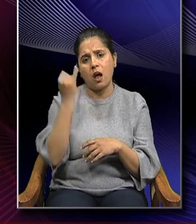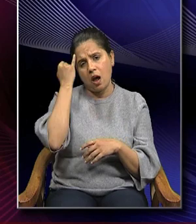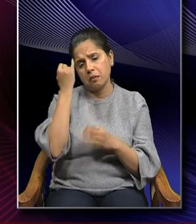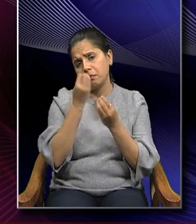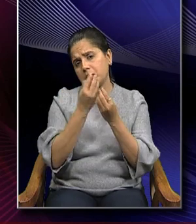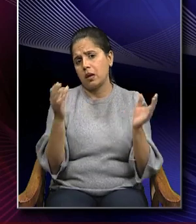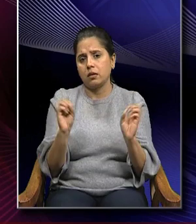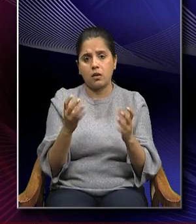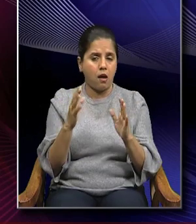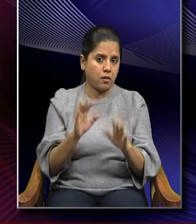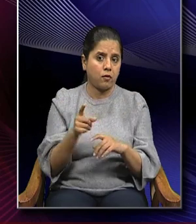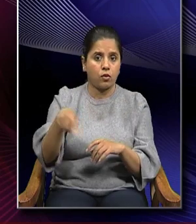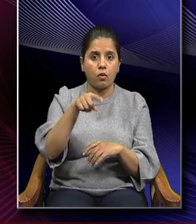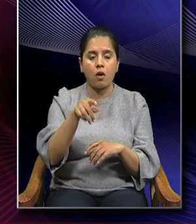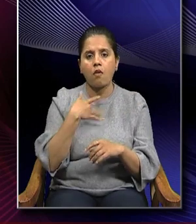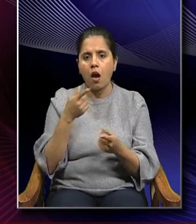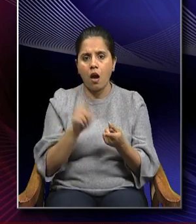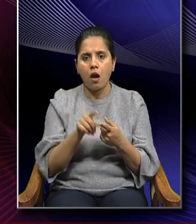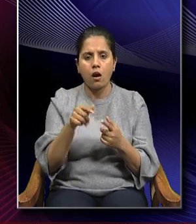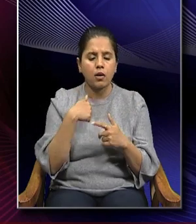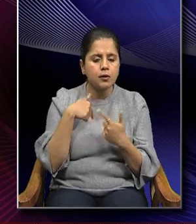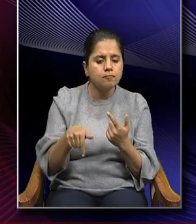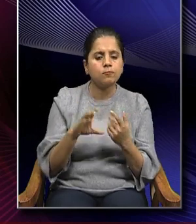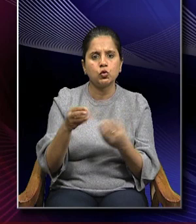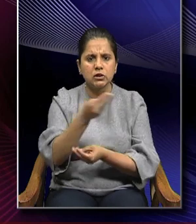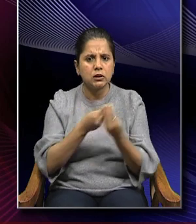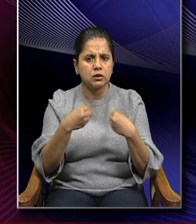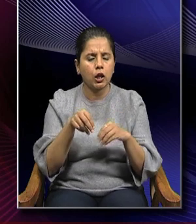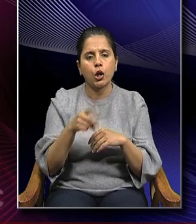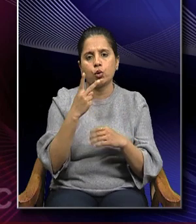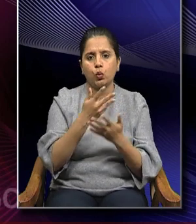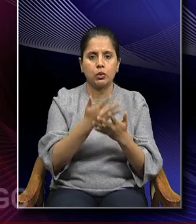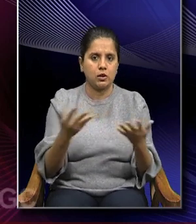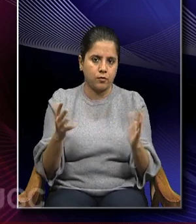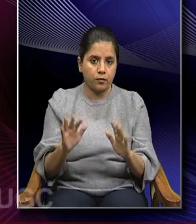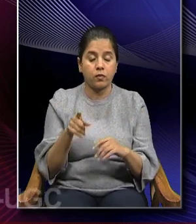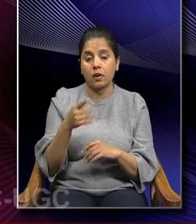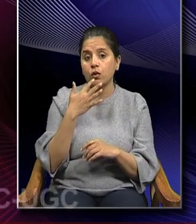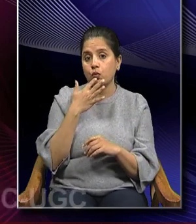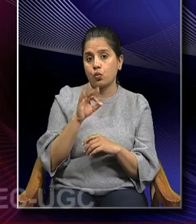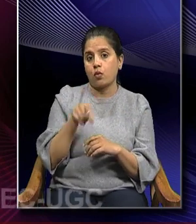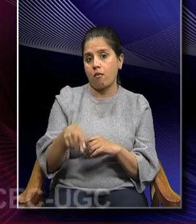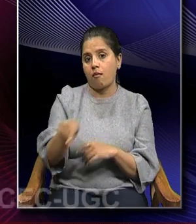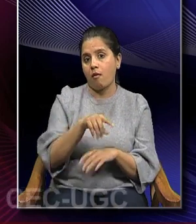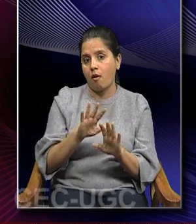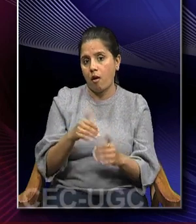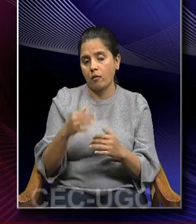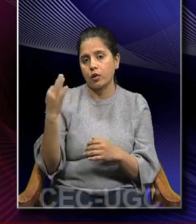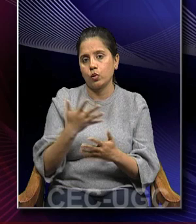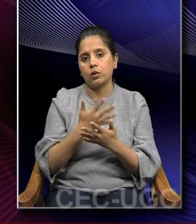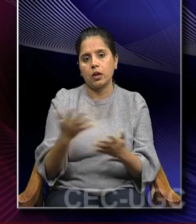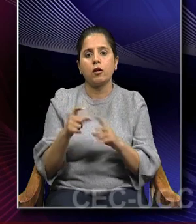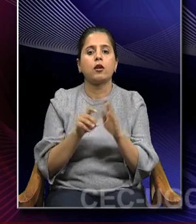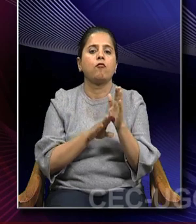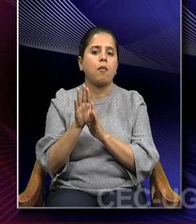ideas and you are ending up with the commercialization of 2 products. It is actually the reality of the new product